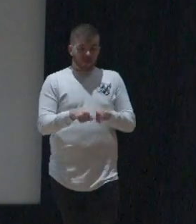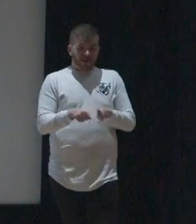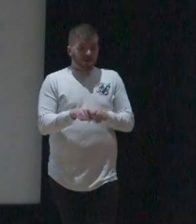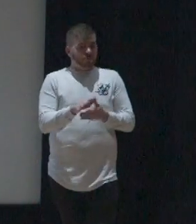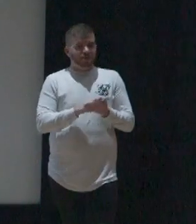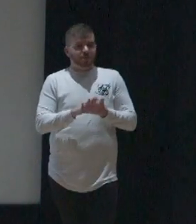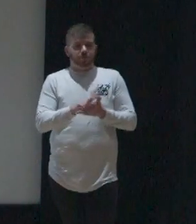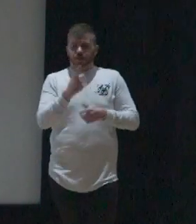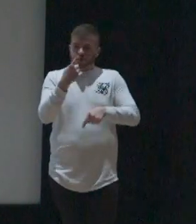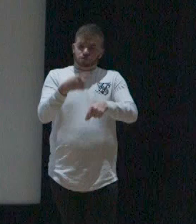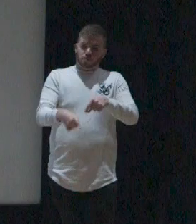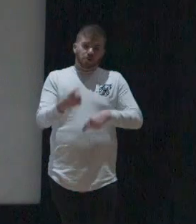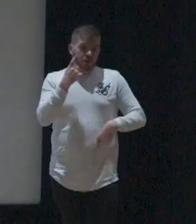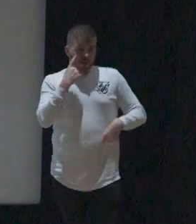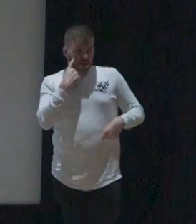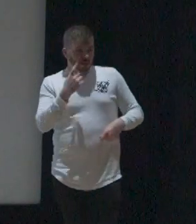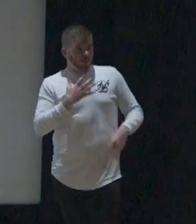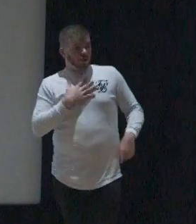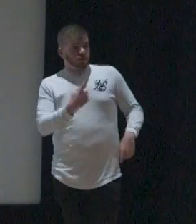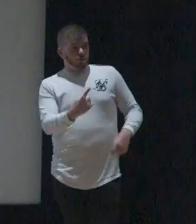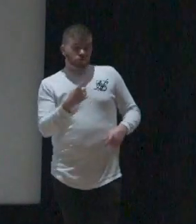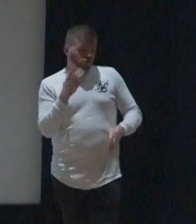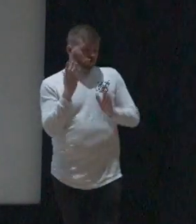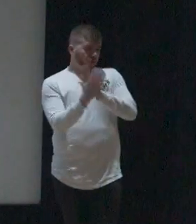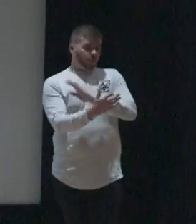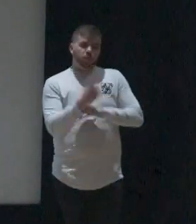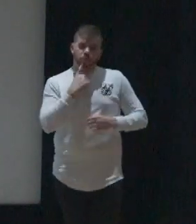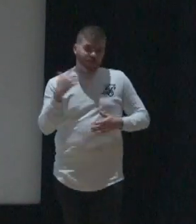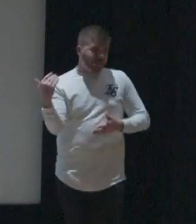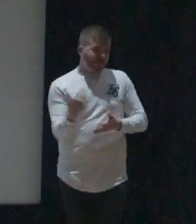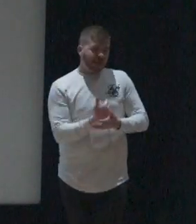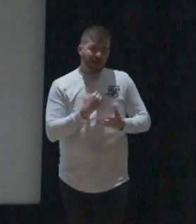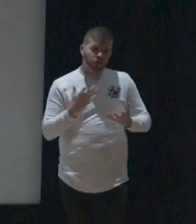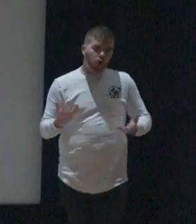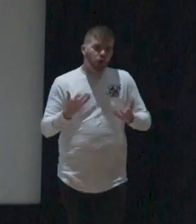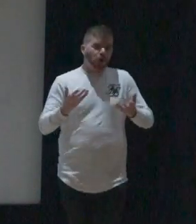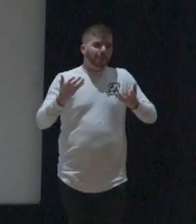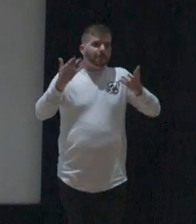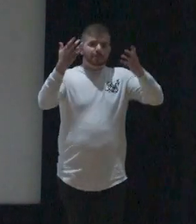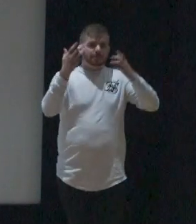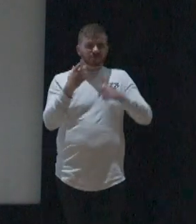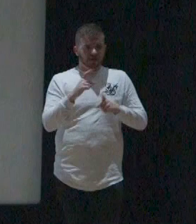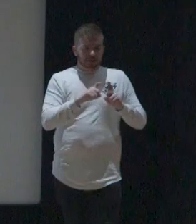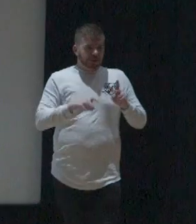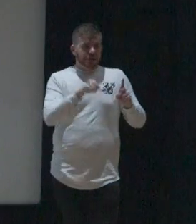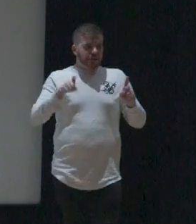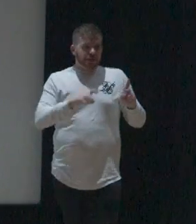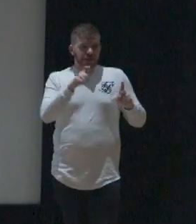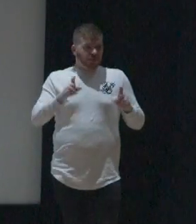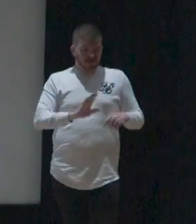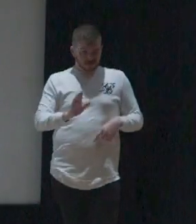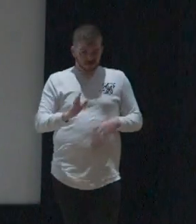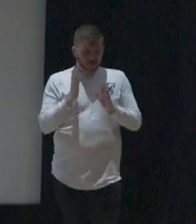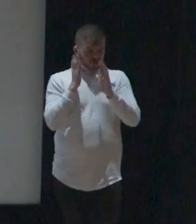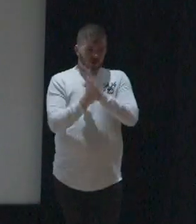can try it if they want to straight away. They don't have to save up, charge it all up over layers, multiple clicks of gameplay before they can play it and